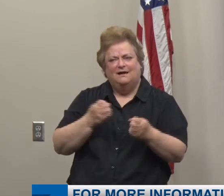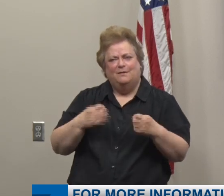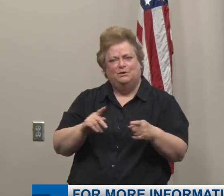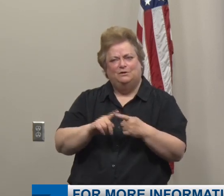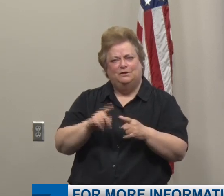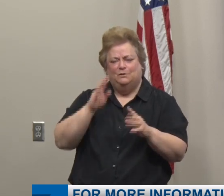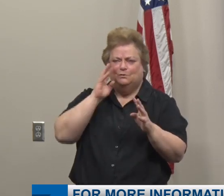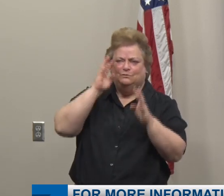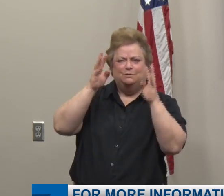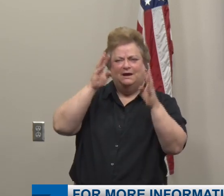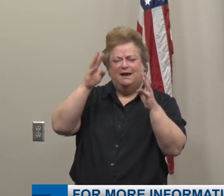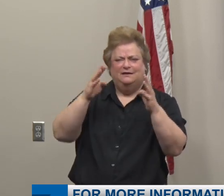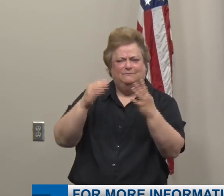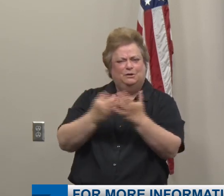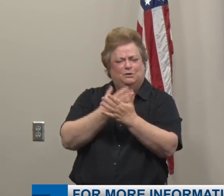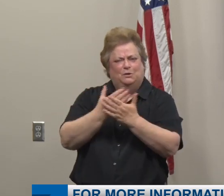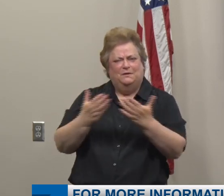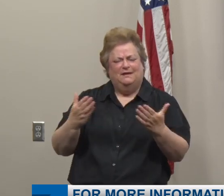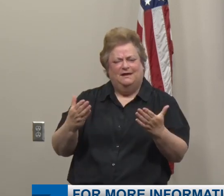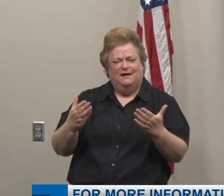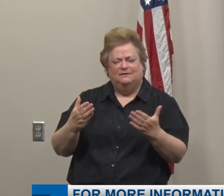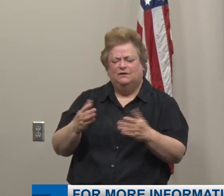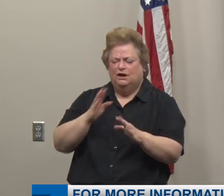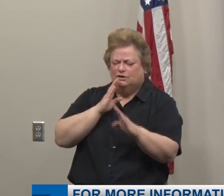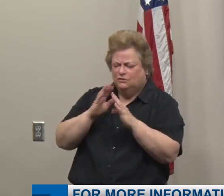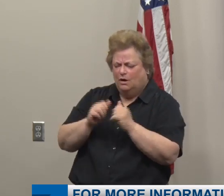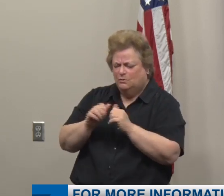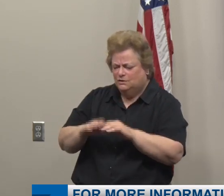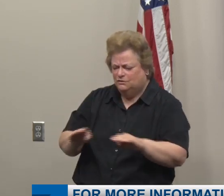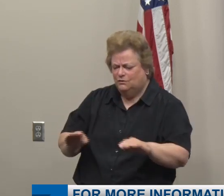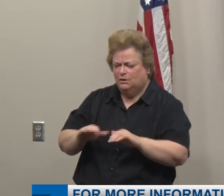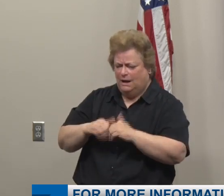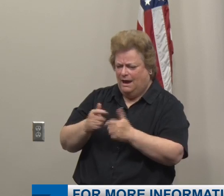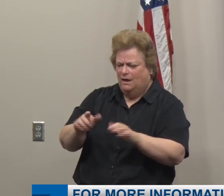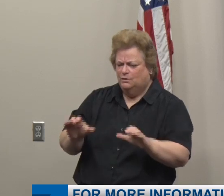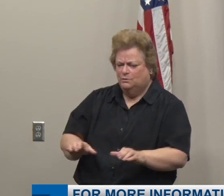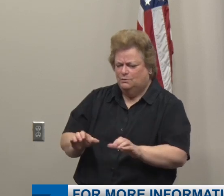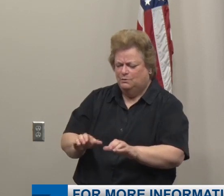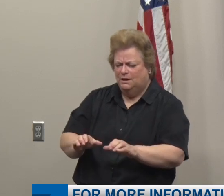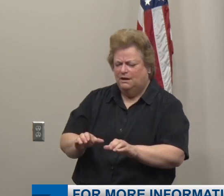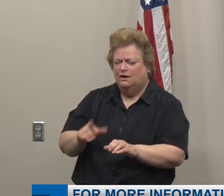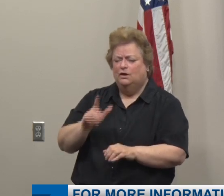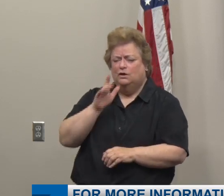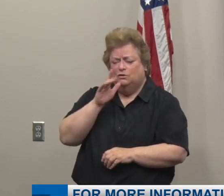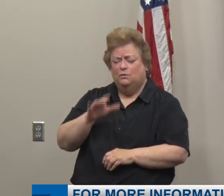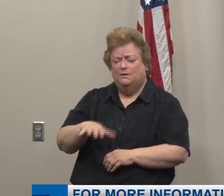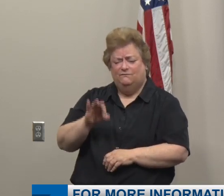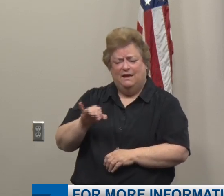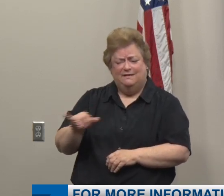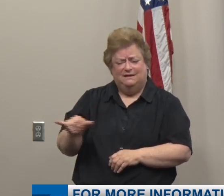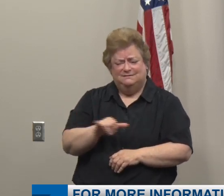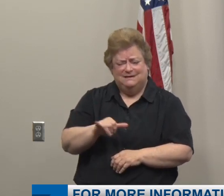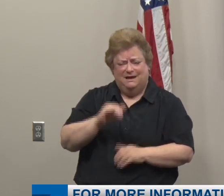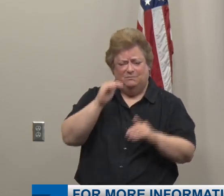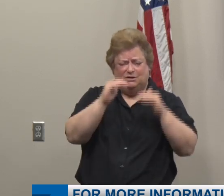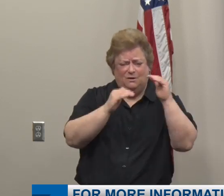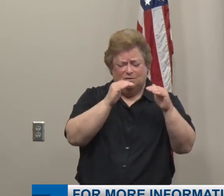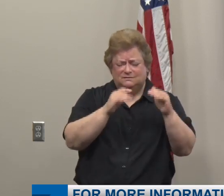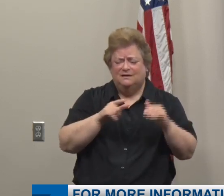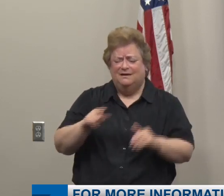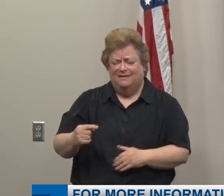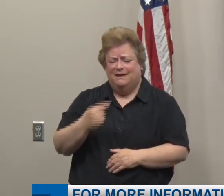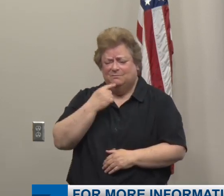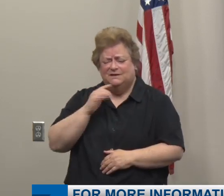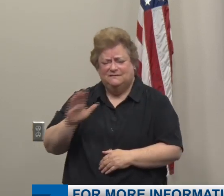something new as you talk with your children about how they're doing you're likely to find that just like adults they miss their friends